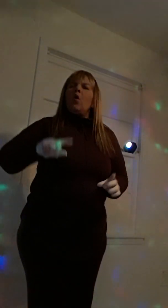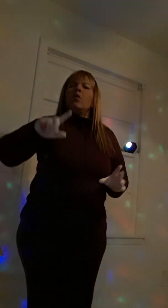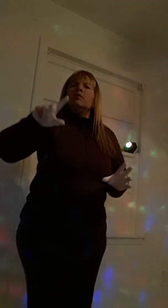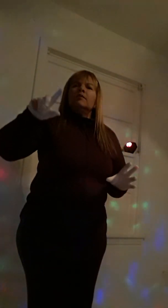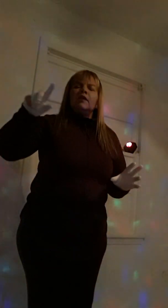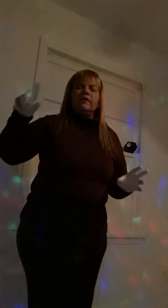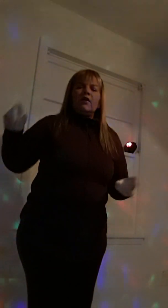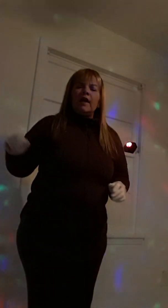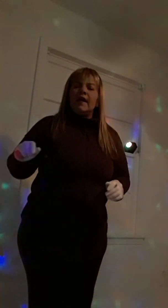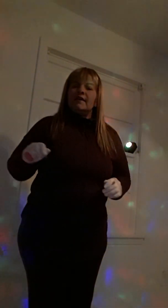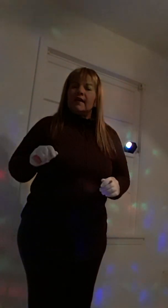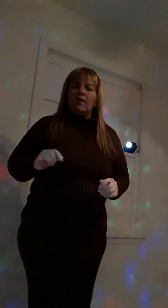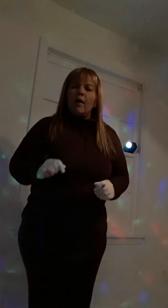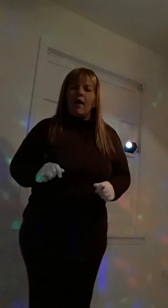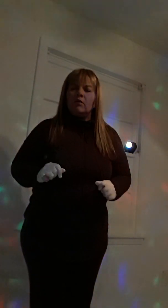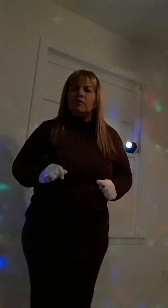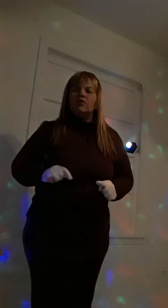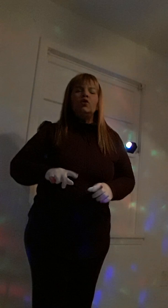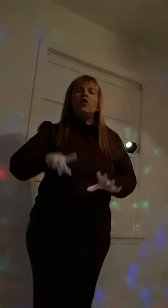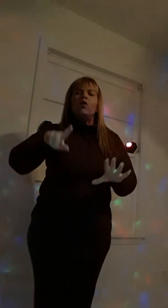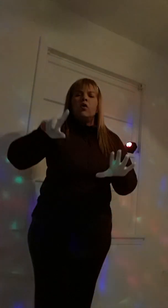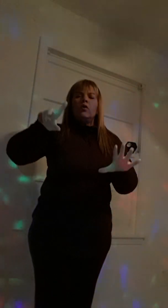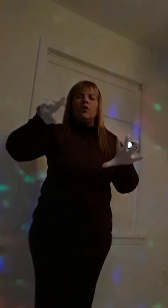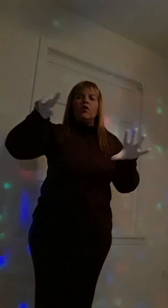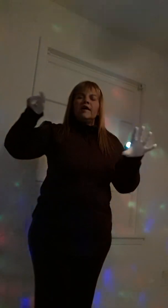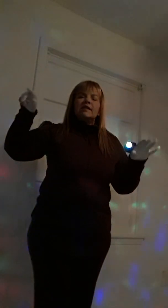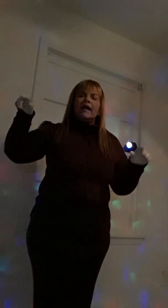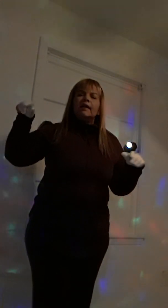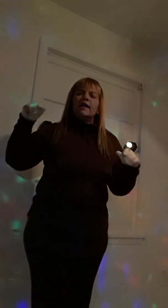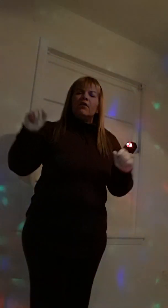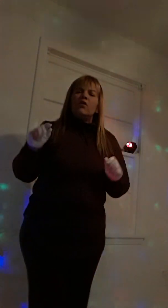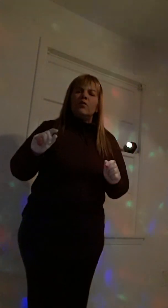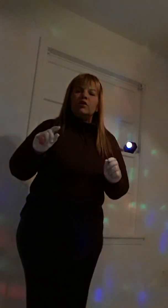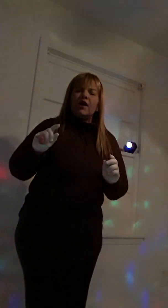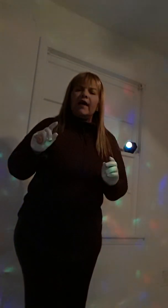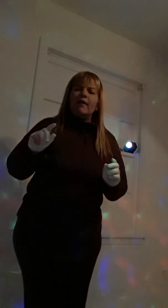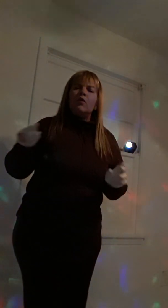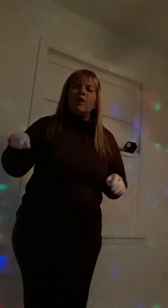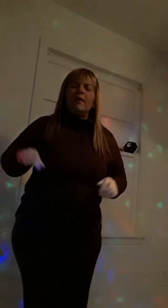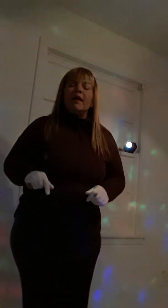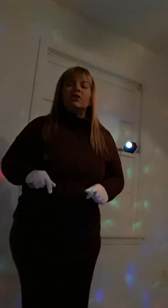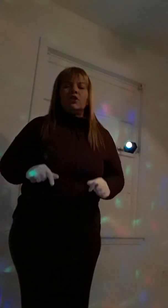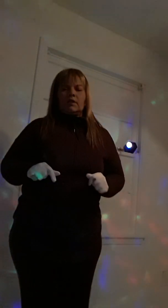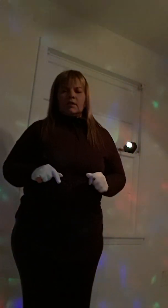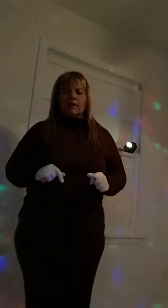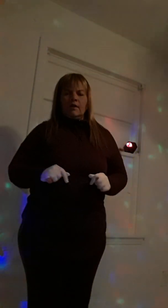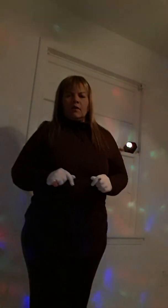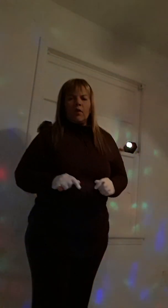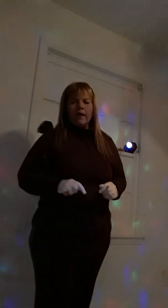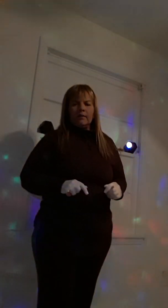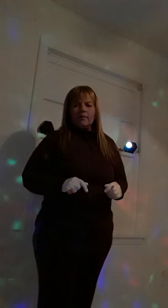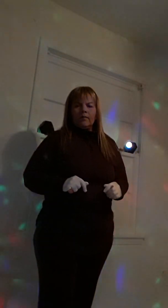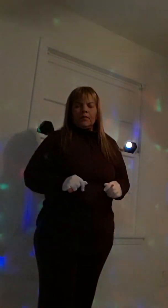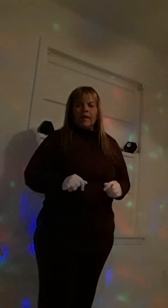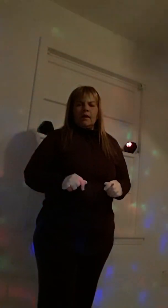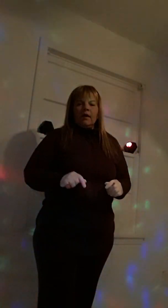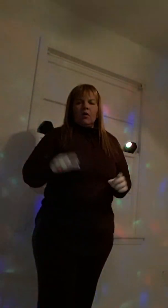all that there is around, todo lo que está alrededor, which I have already mentioned, right,